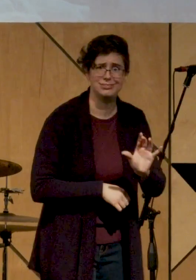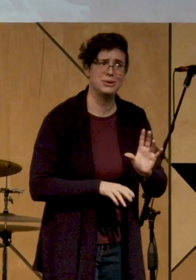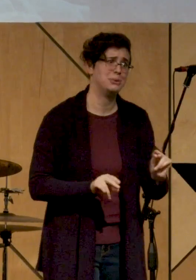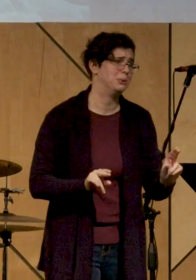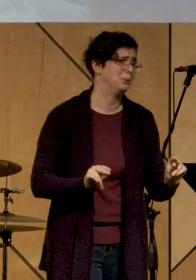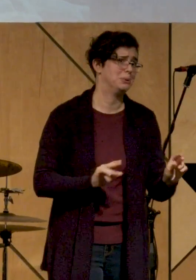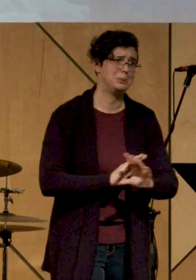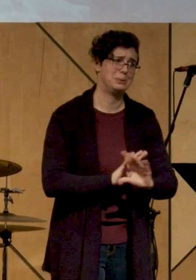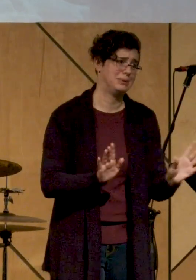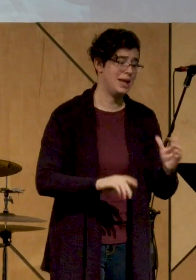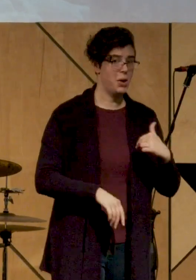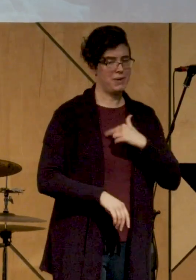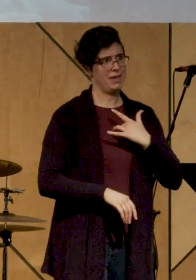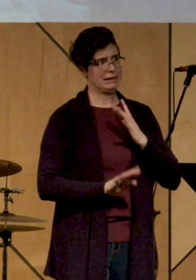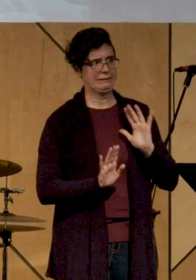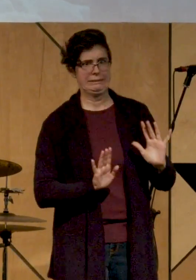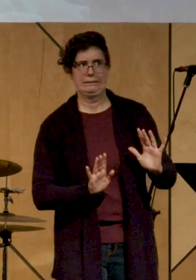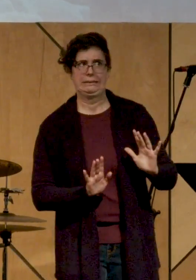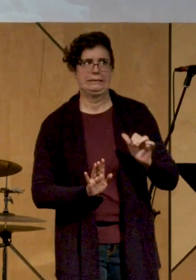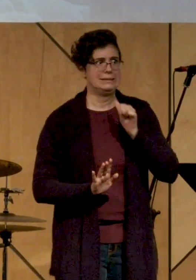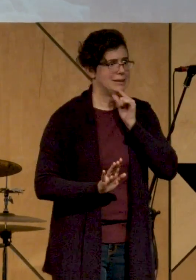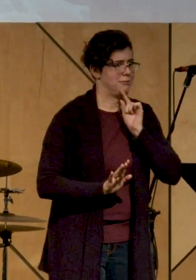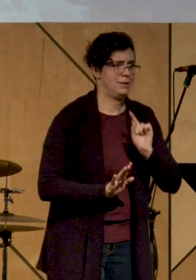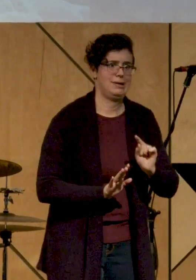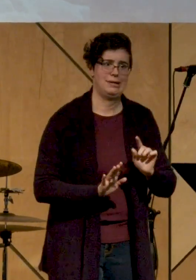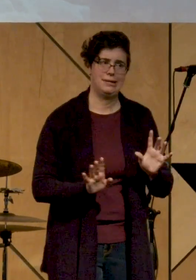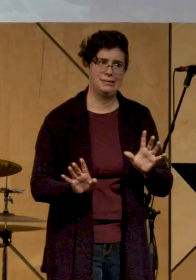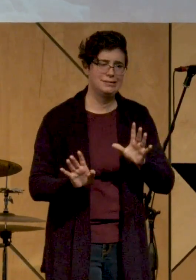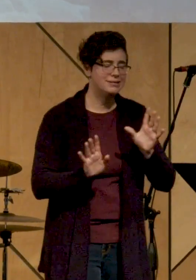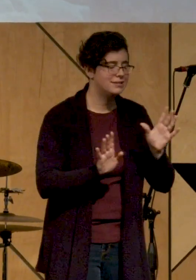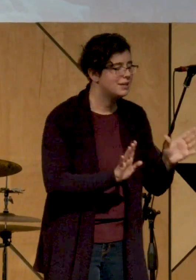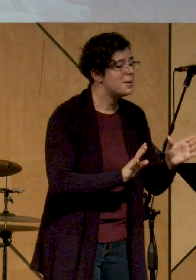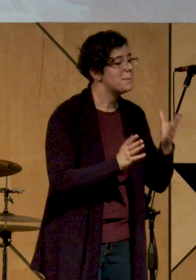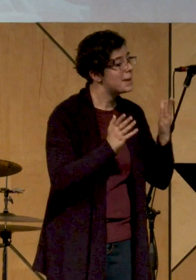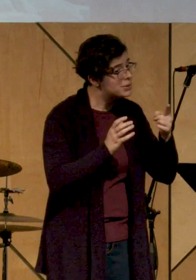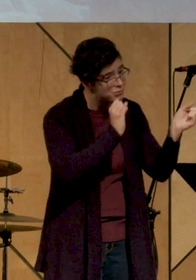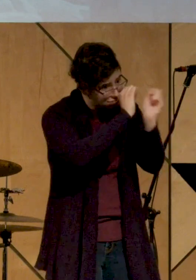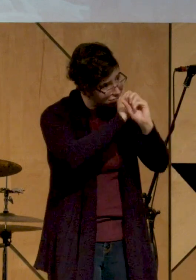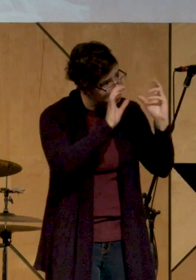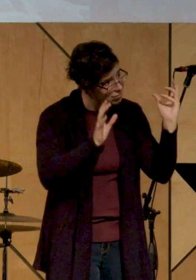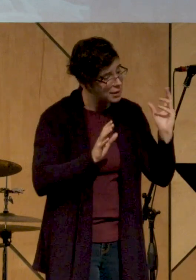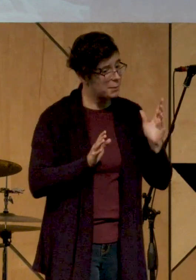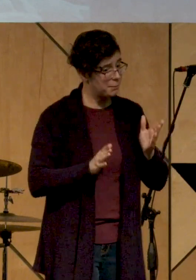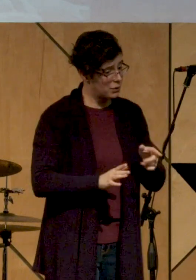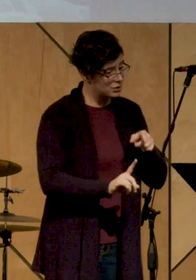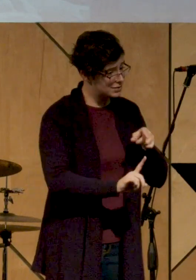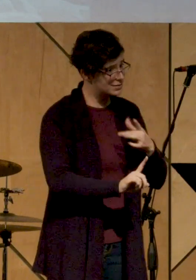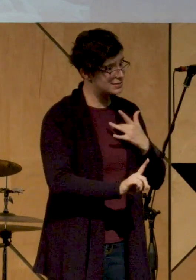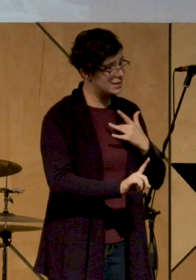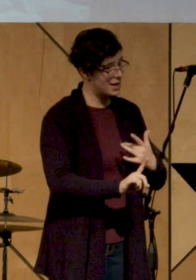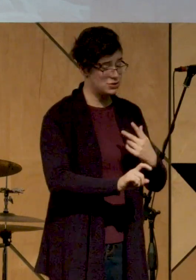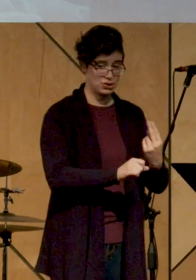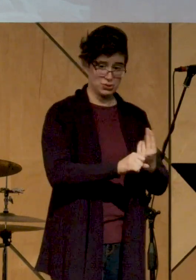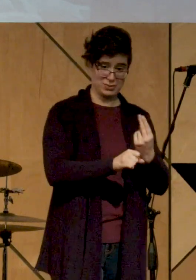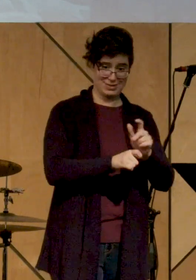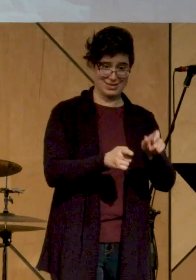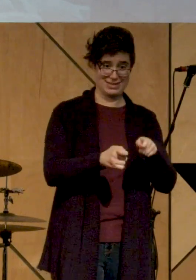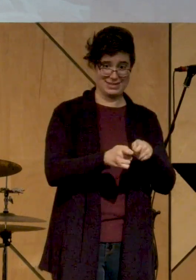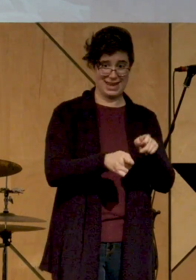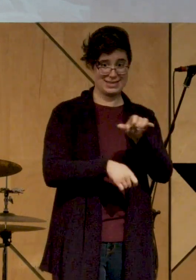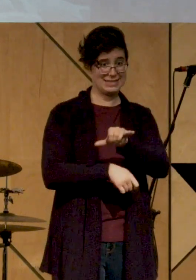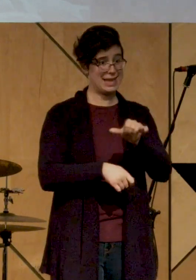kinds of weird things. You know that guy. Or maybe you think of the person who uses the exact